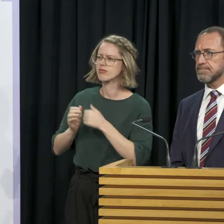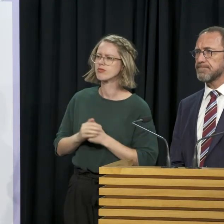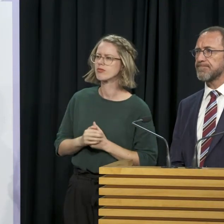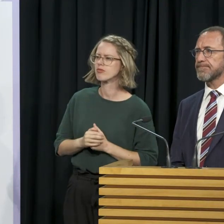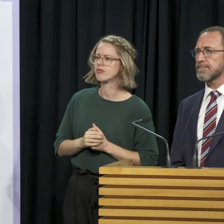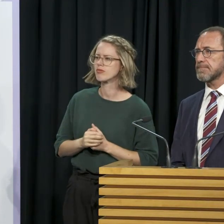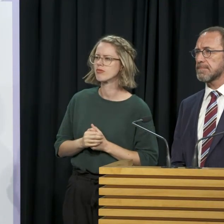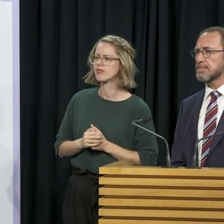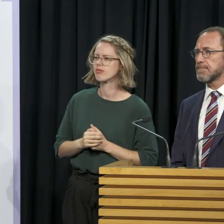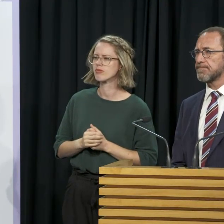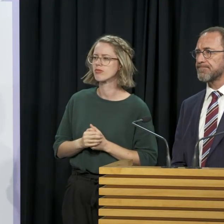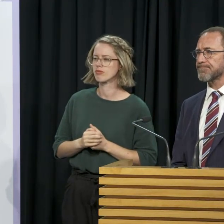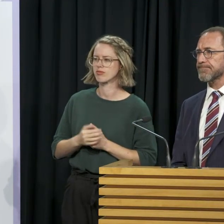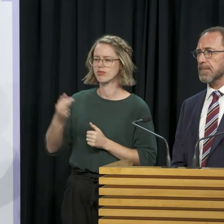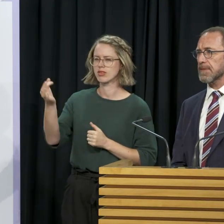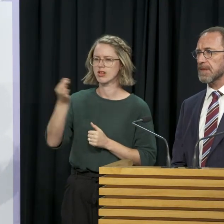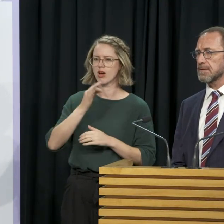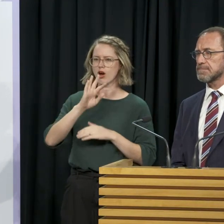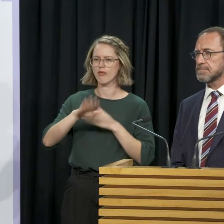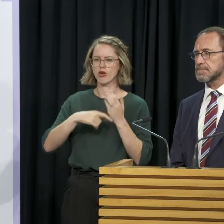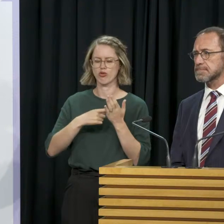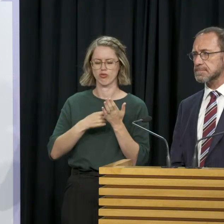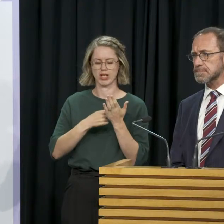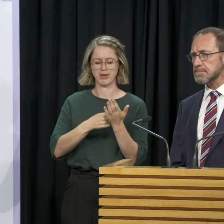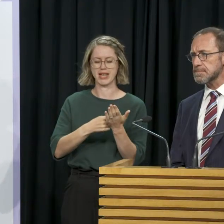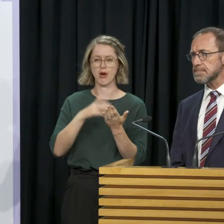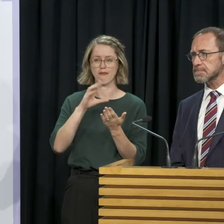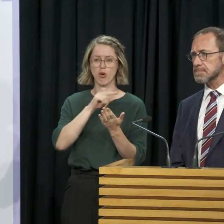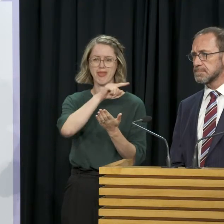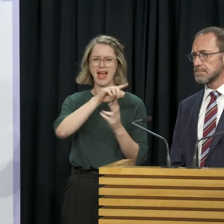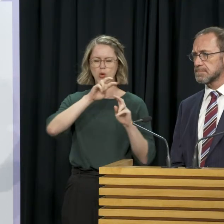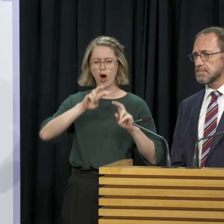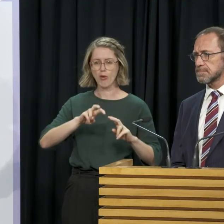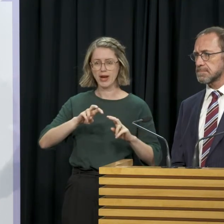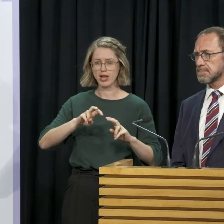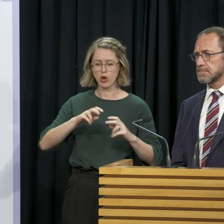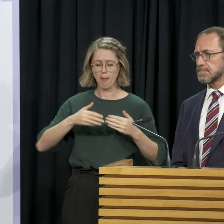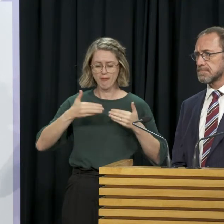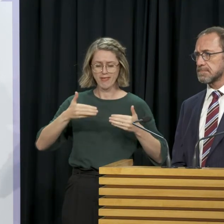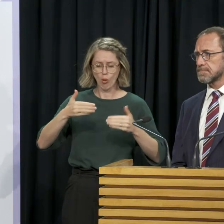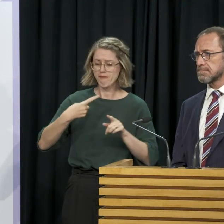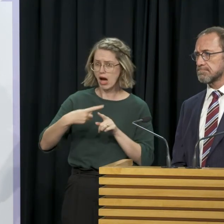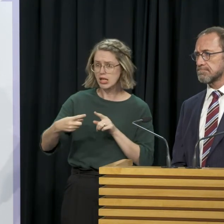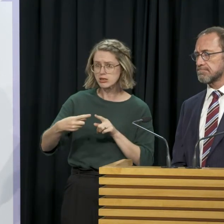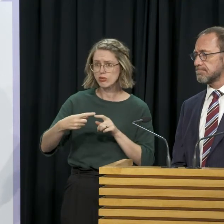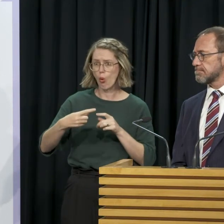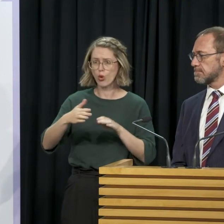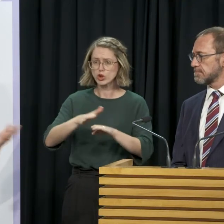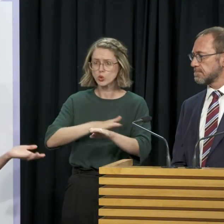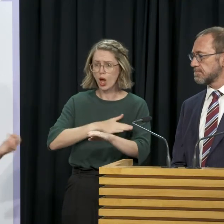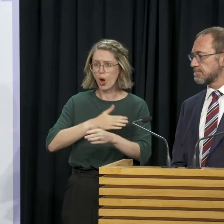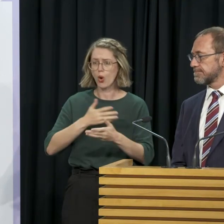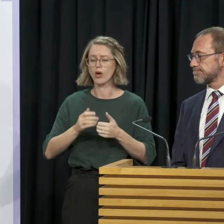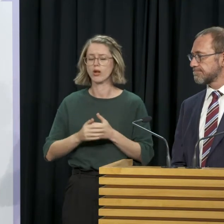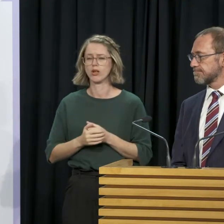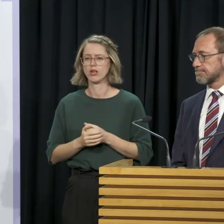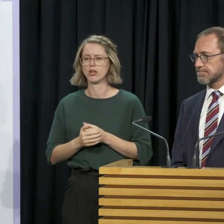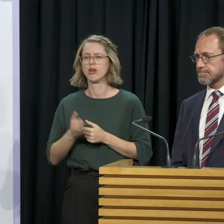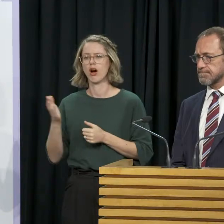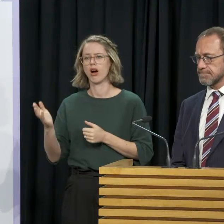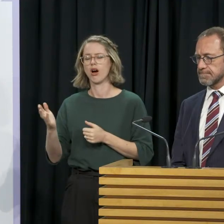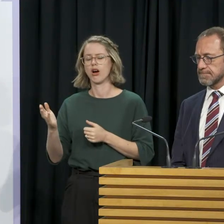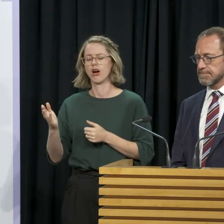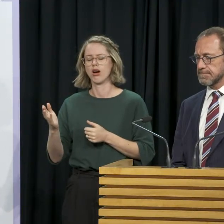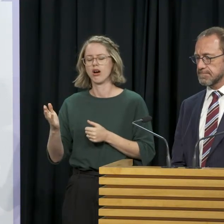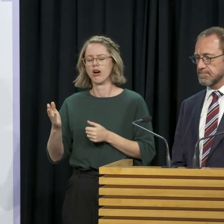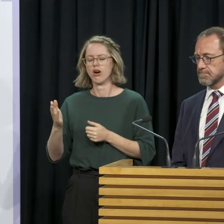enough on recommendations of the inquiry, and I guess how would you sum up the progress made so far? Yeah, so if I'll give a general view, and then I'll